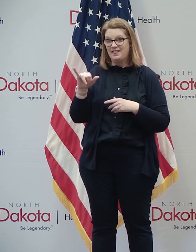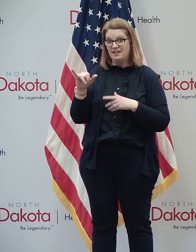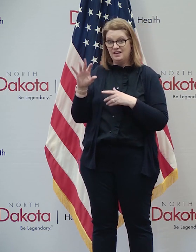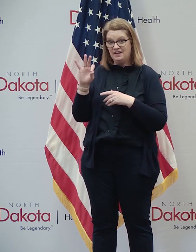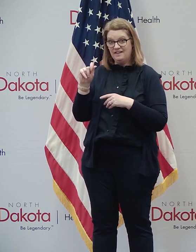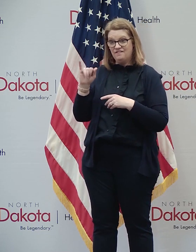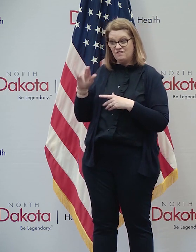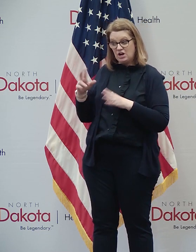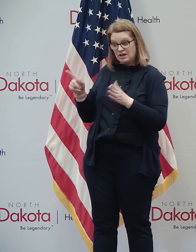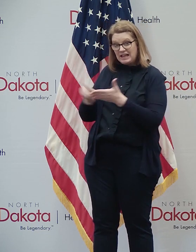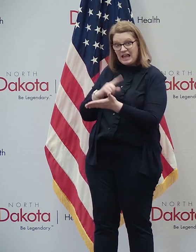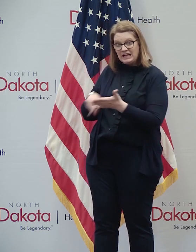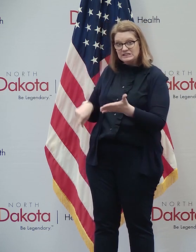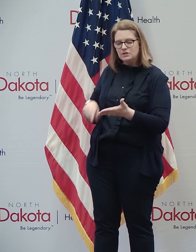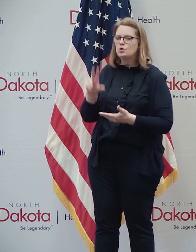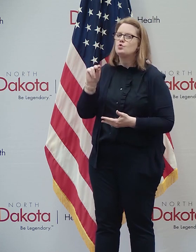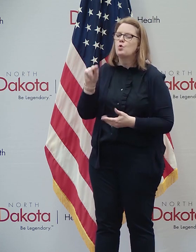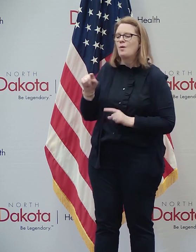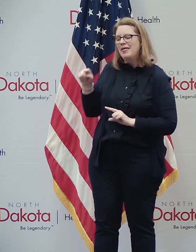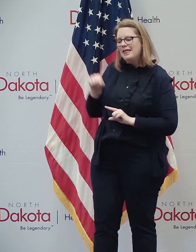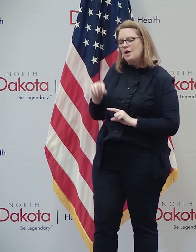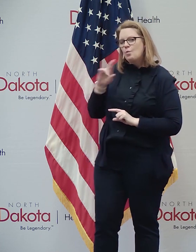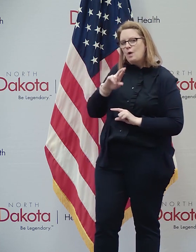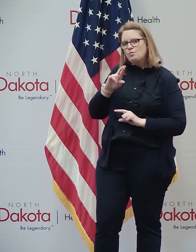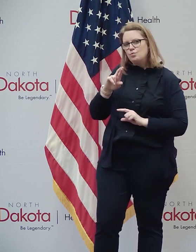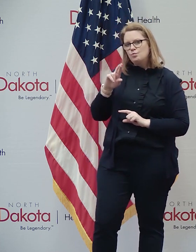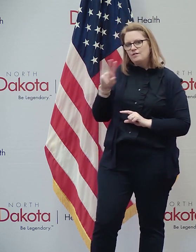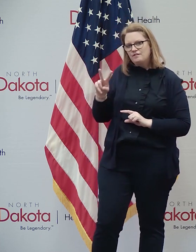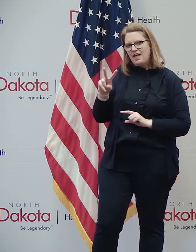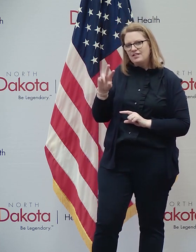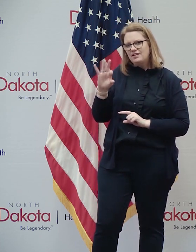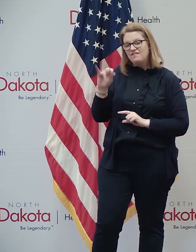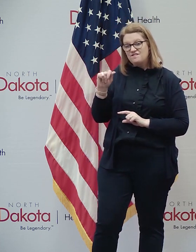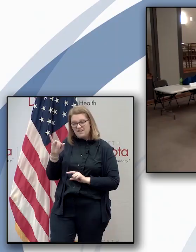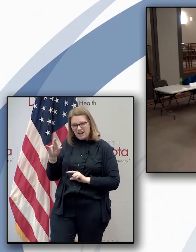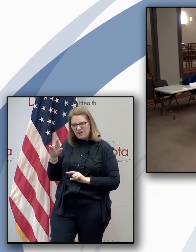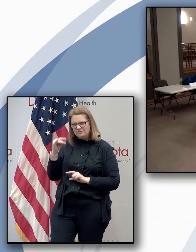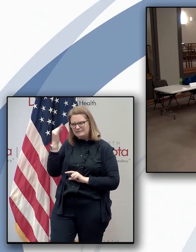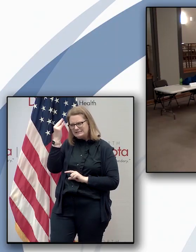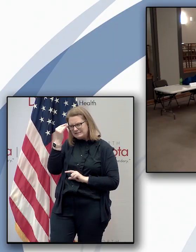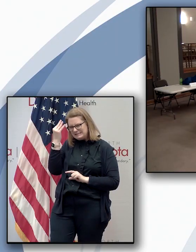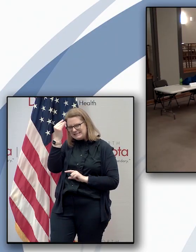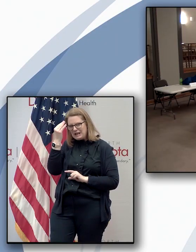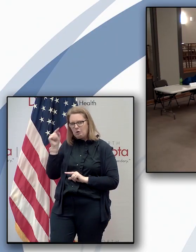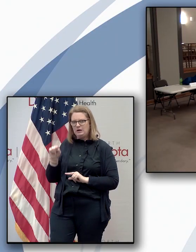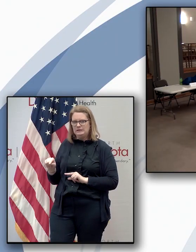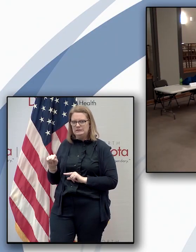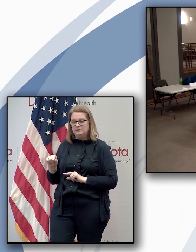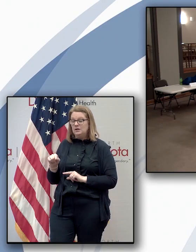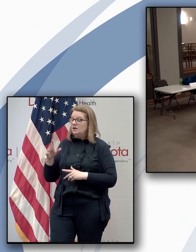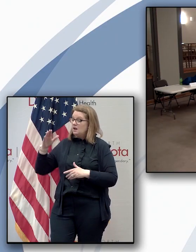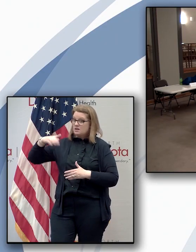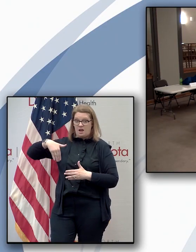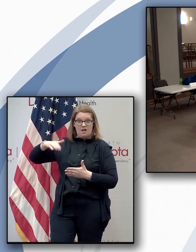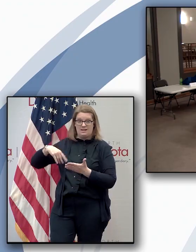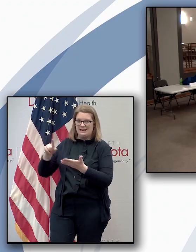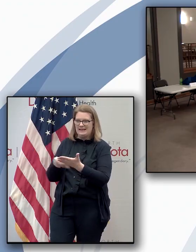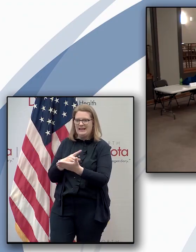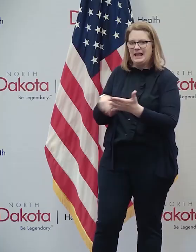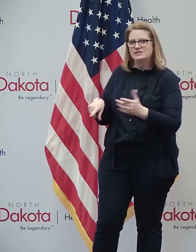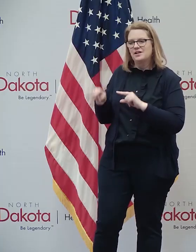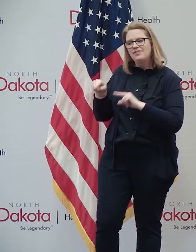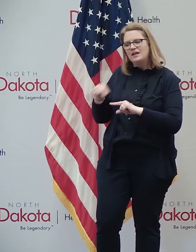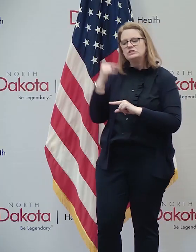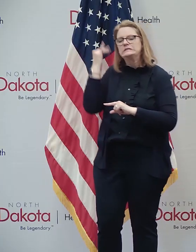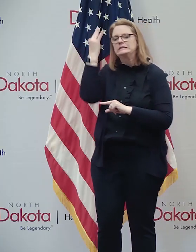some granularity underneath that when we give guidance on the types of events that could go forward or not. Point of clarification, the Red River Valley